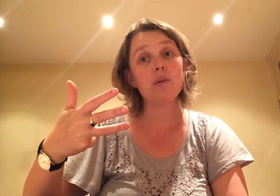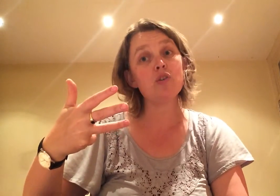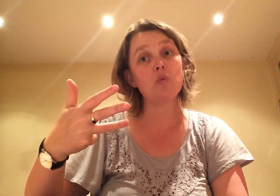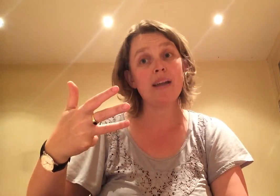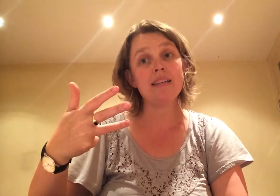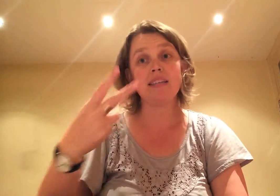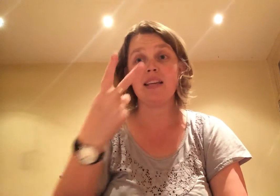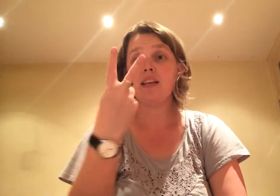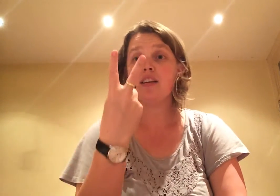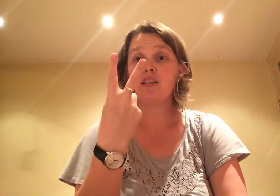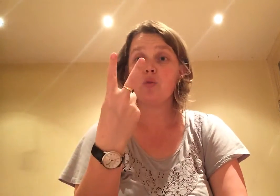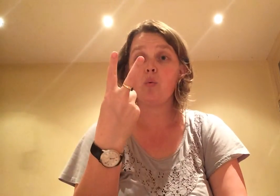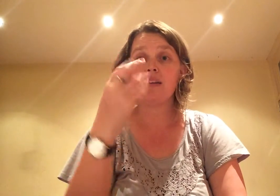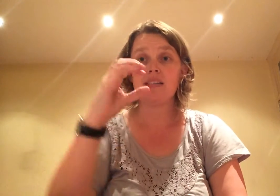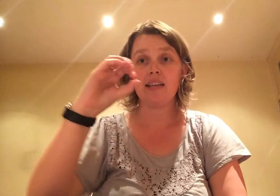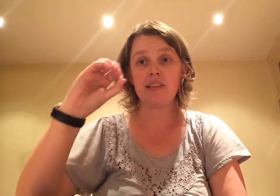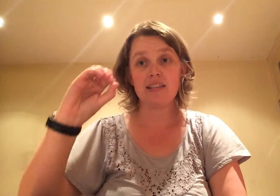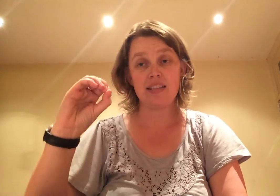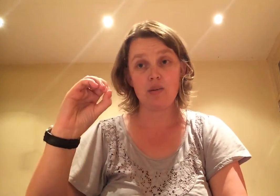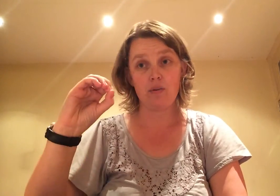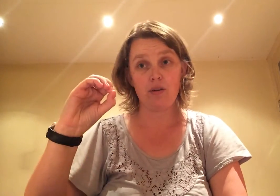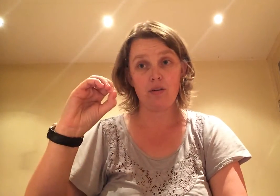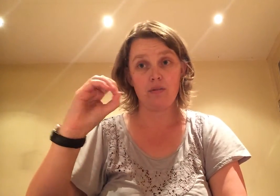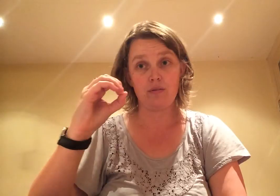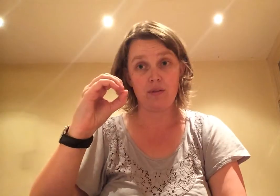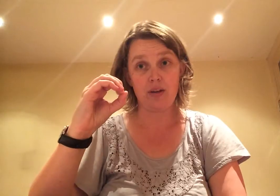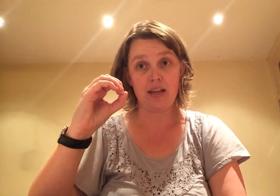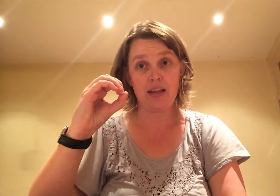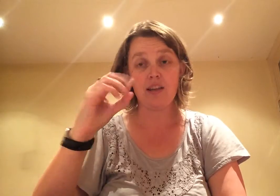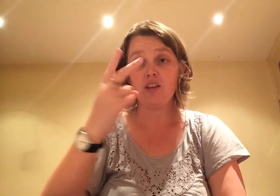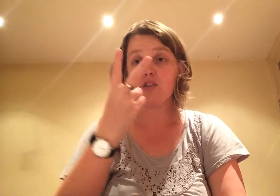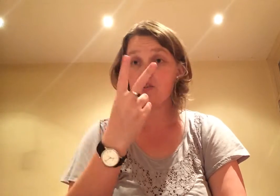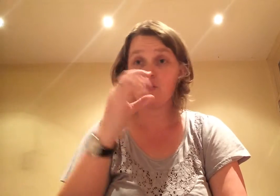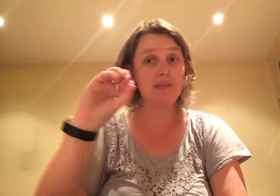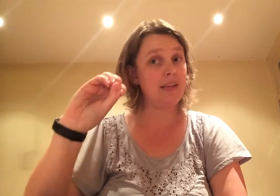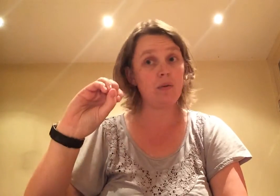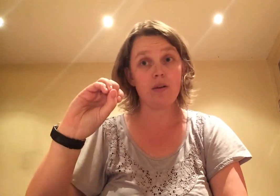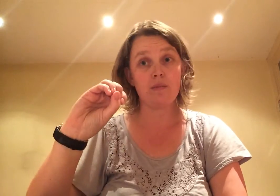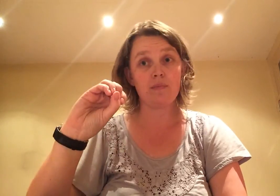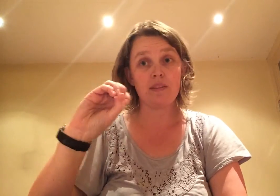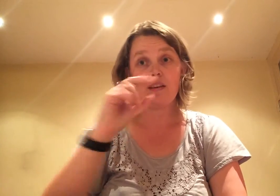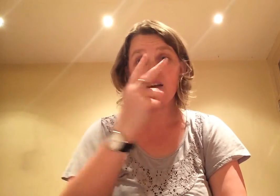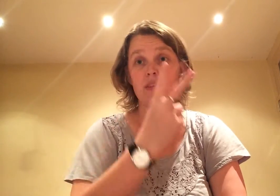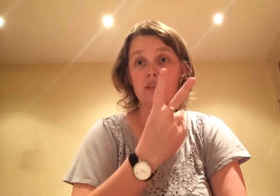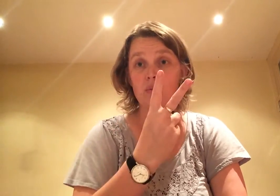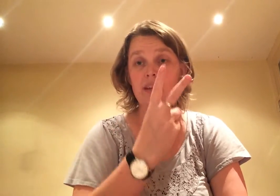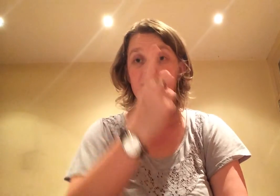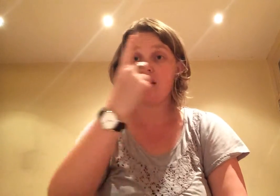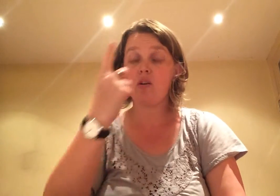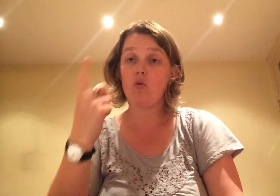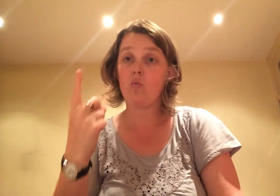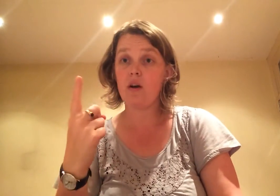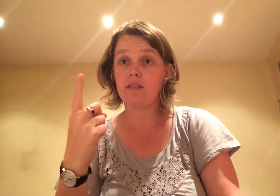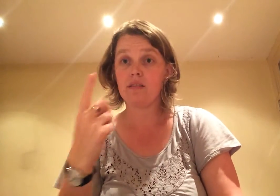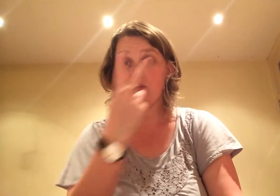go 20 is 20, and that's 0. Okay, so 2, 0. And then 21, so it's a